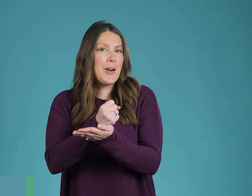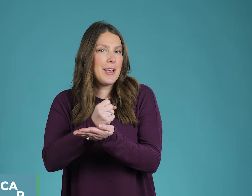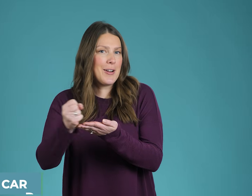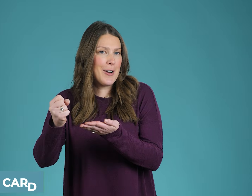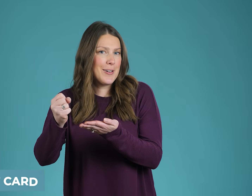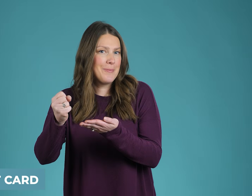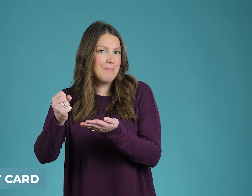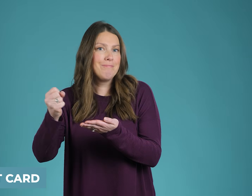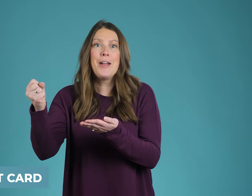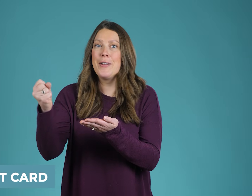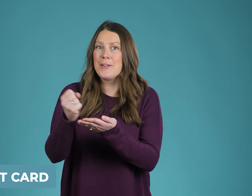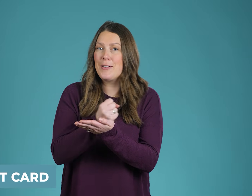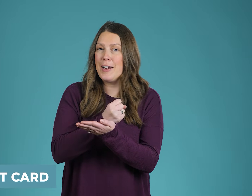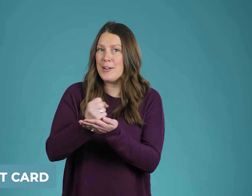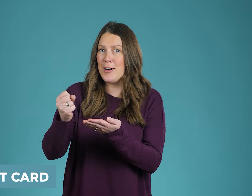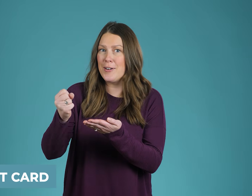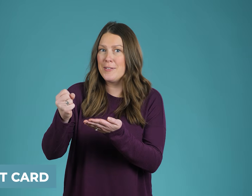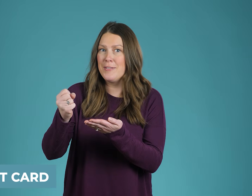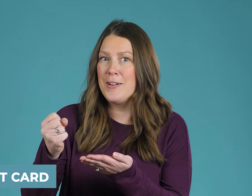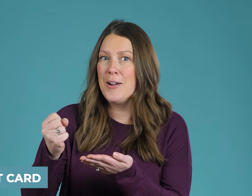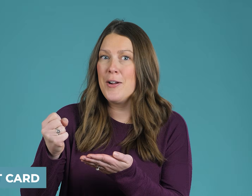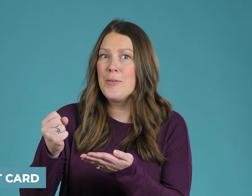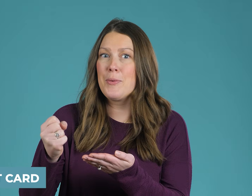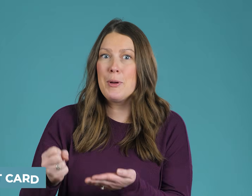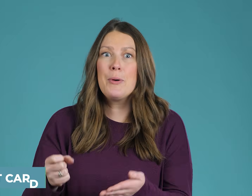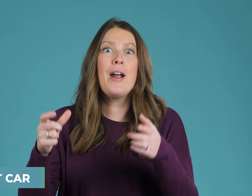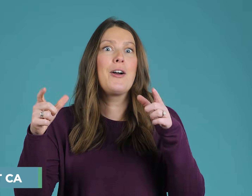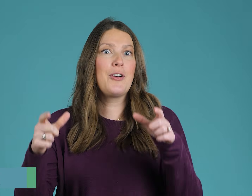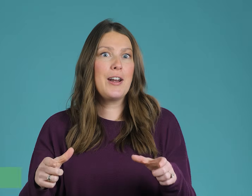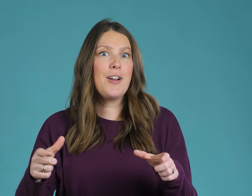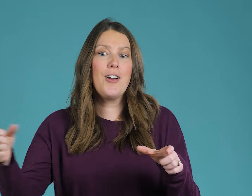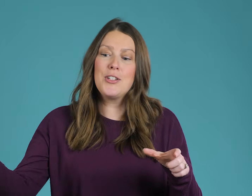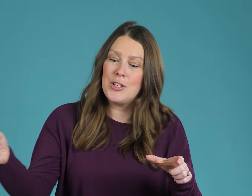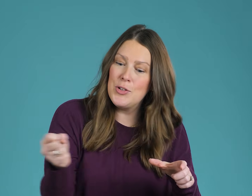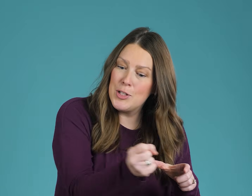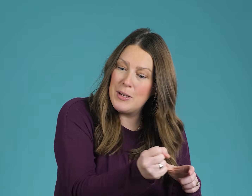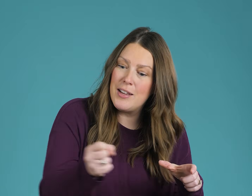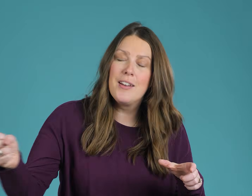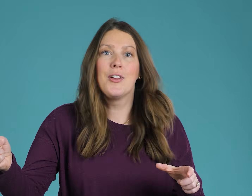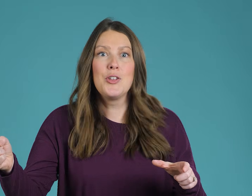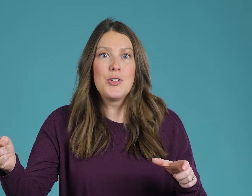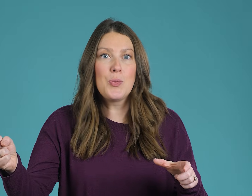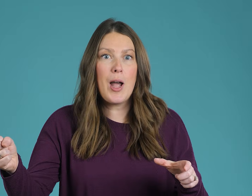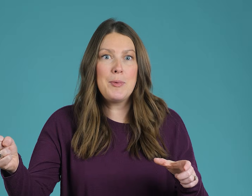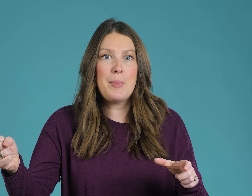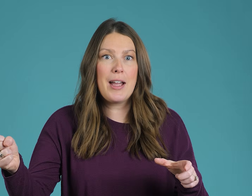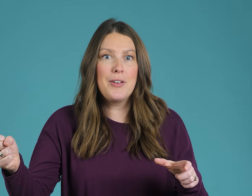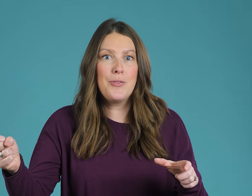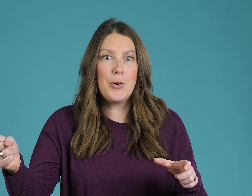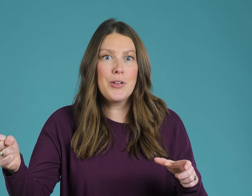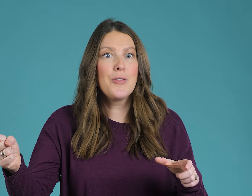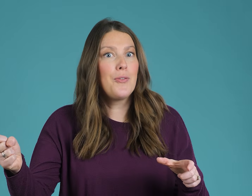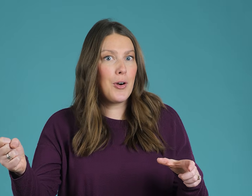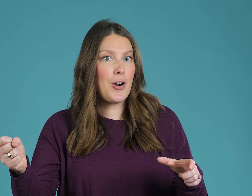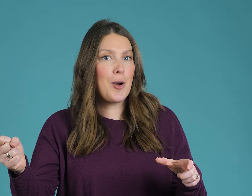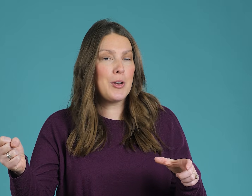Credit card. Credit card. Remember how credit cards used to be swiped back and forth for a carbon